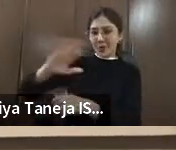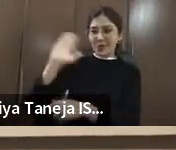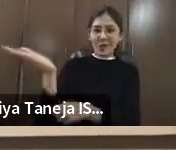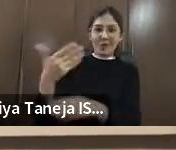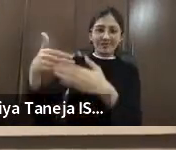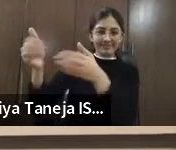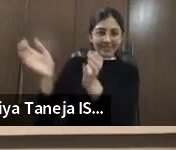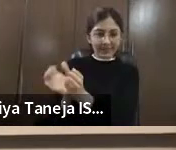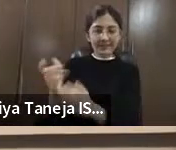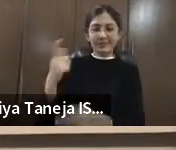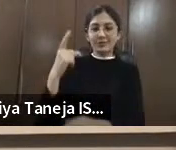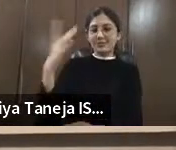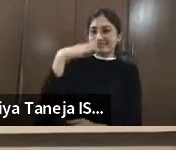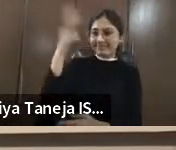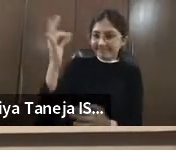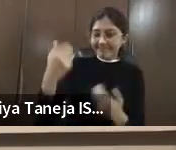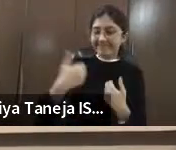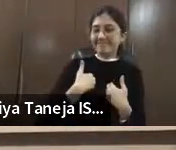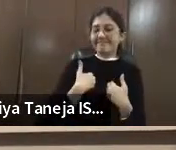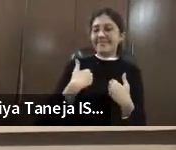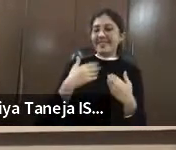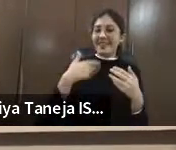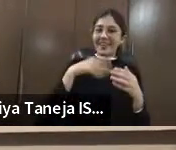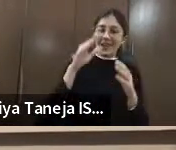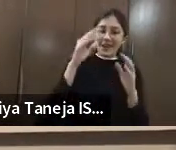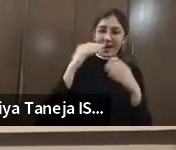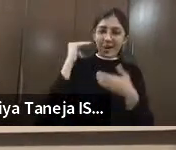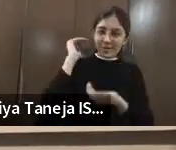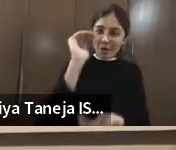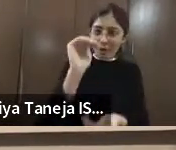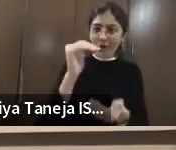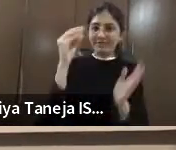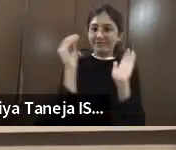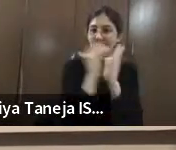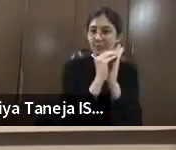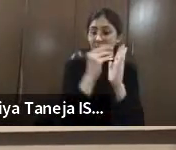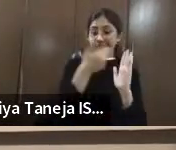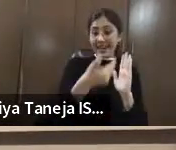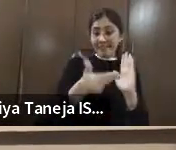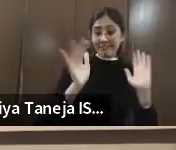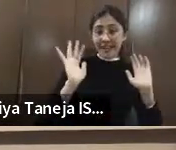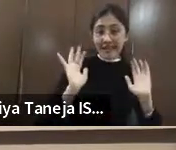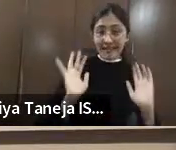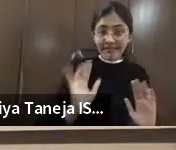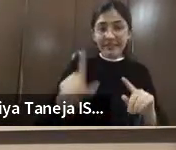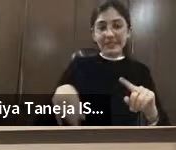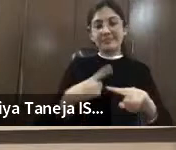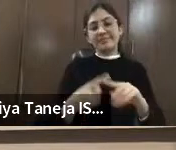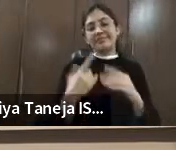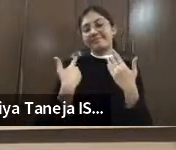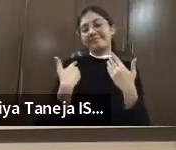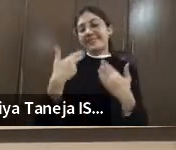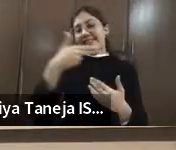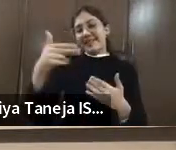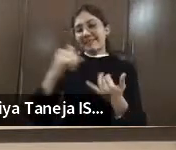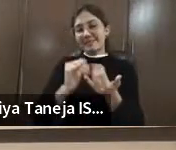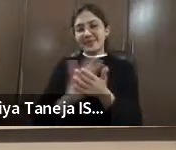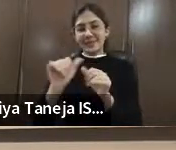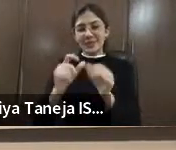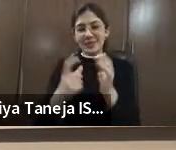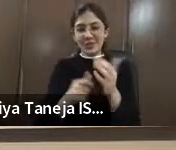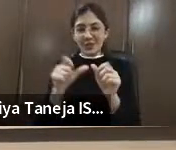the NCPEDP-MIndtree Helen Keller Award for role models for persons with disabilities. I'm Sharad Philip, trained